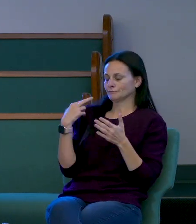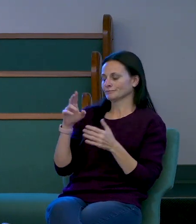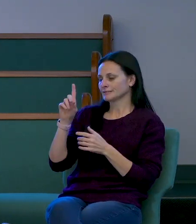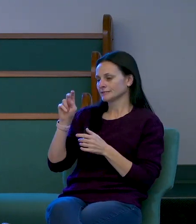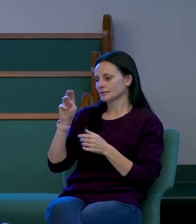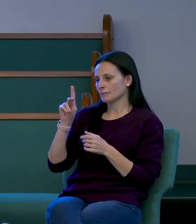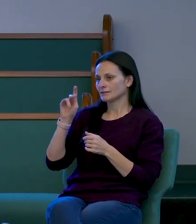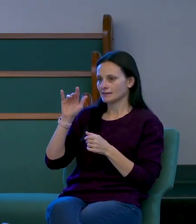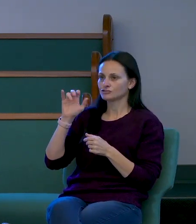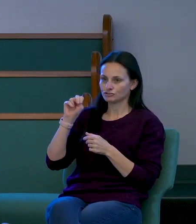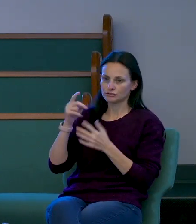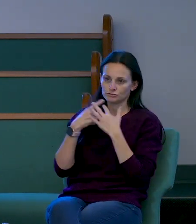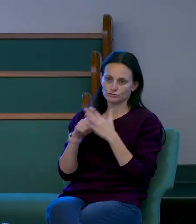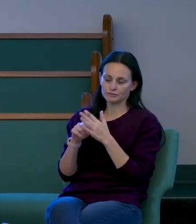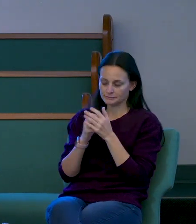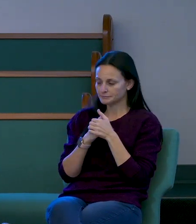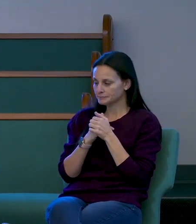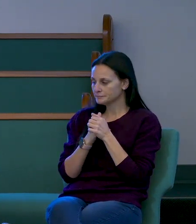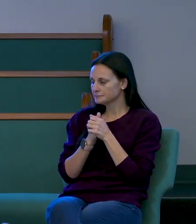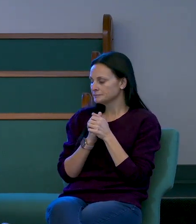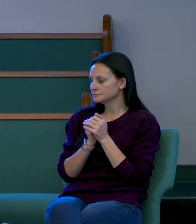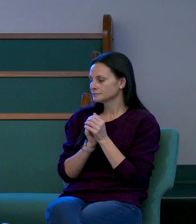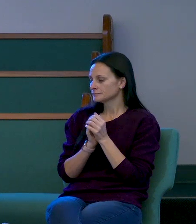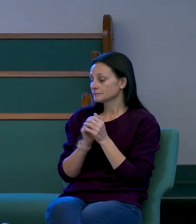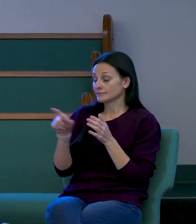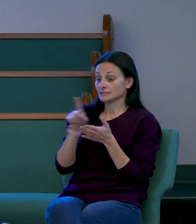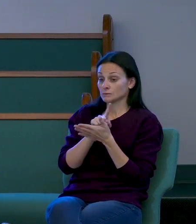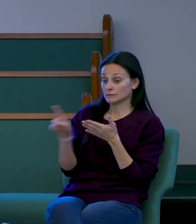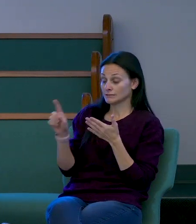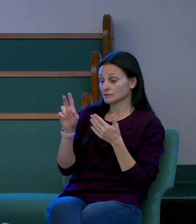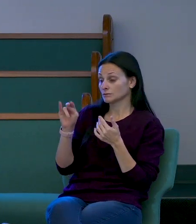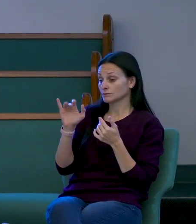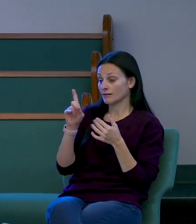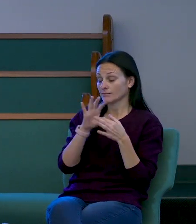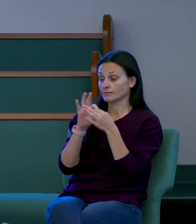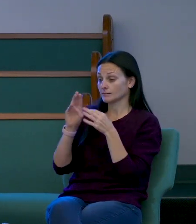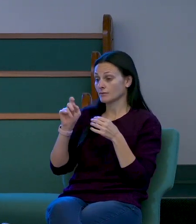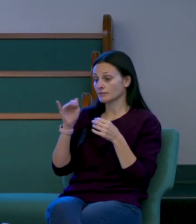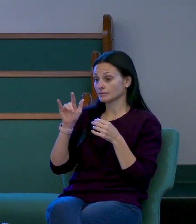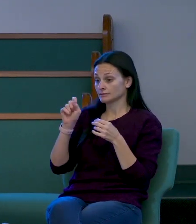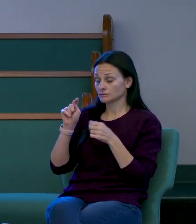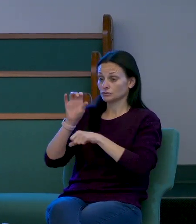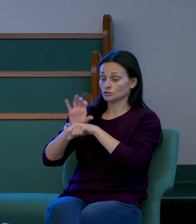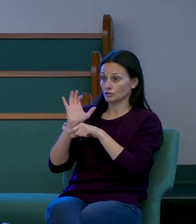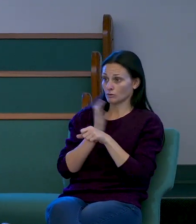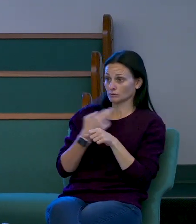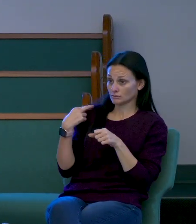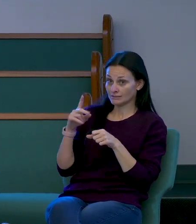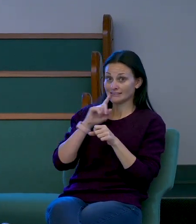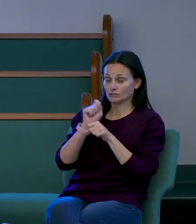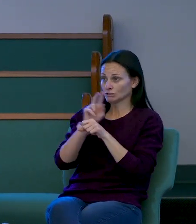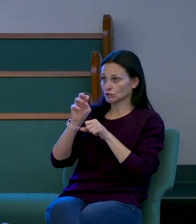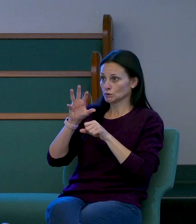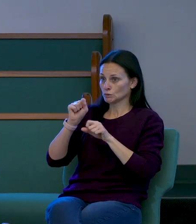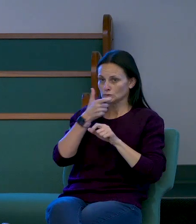was begun. This week, the United Methodist Church, our denomination, made literal news.